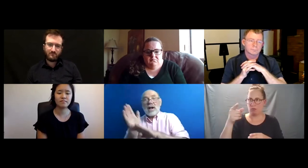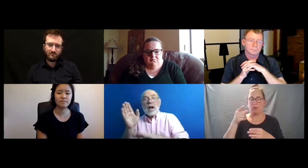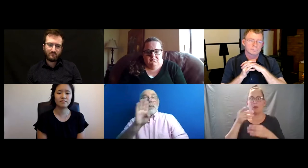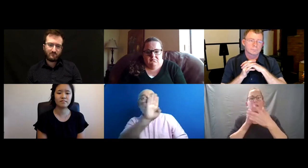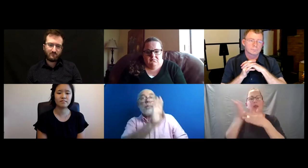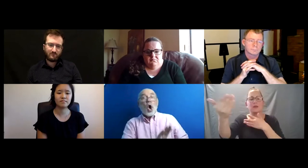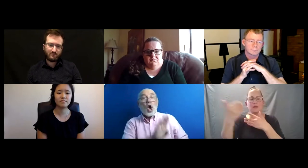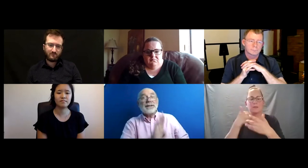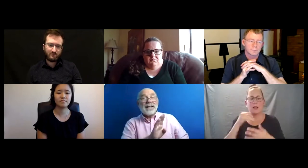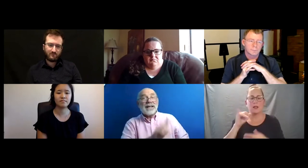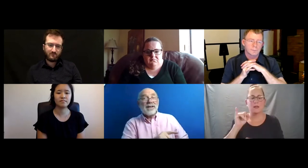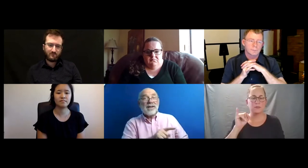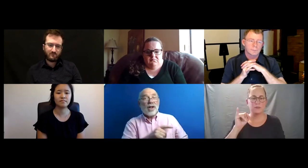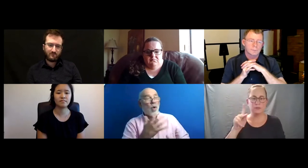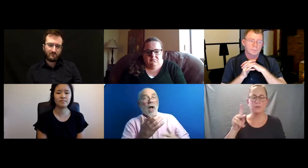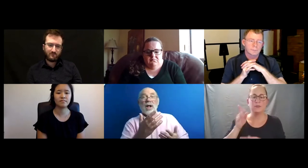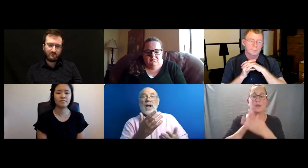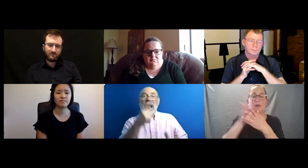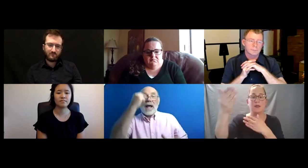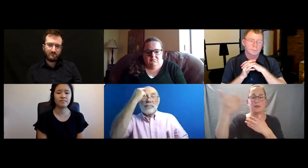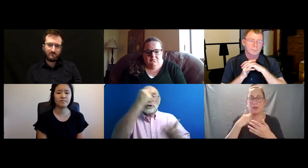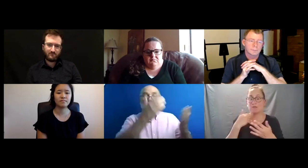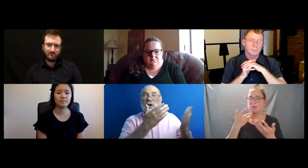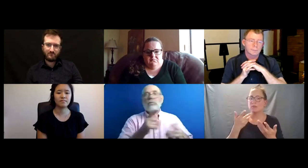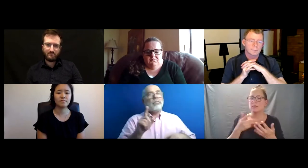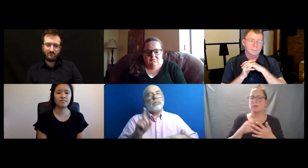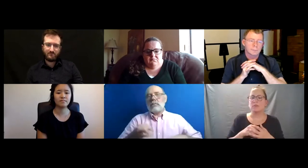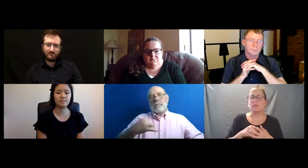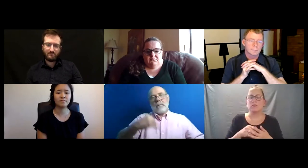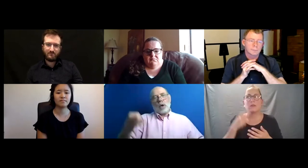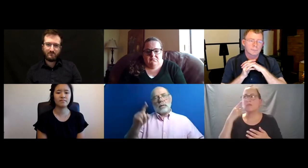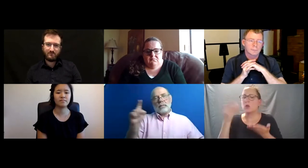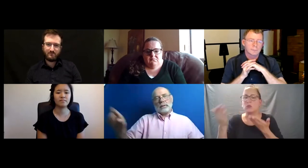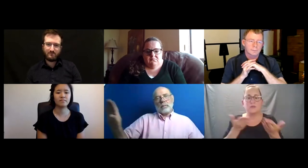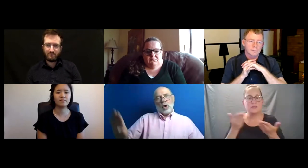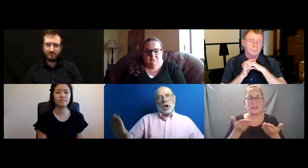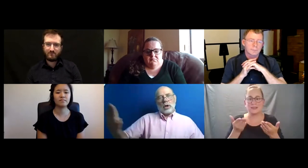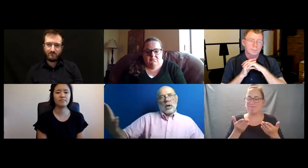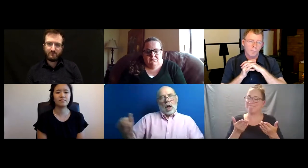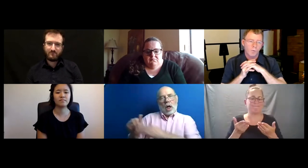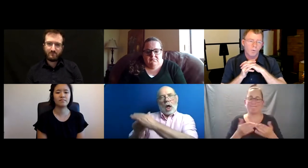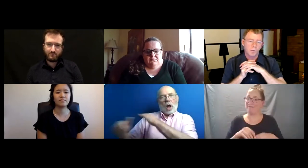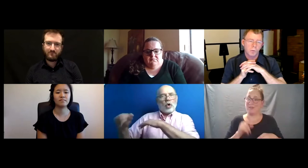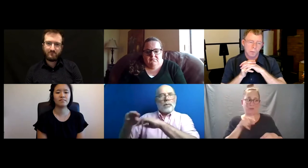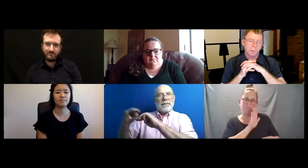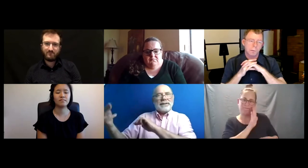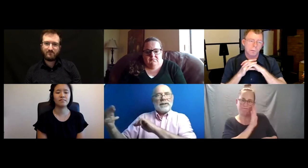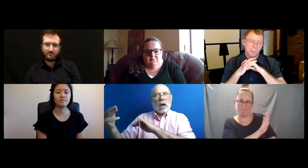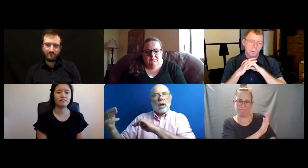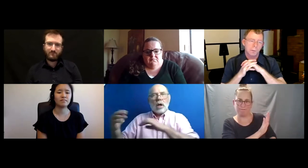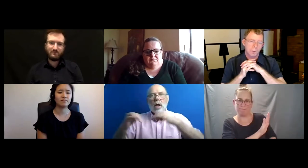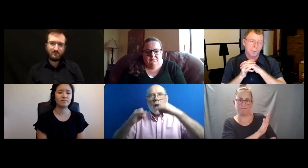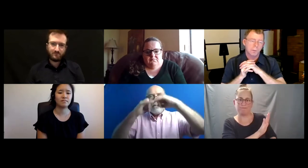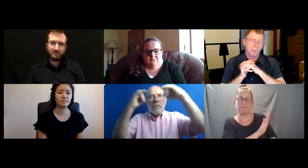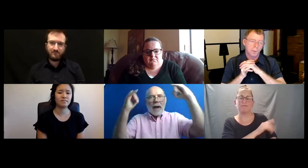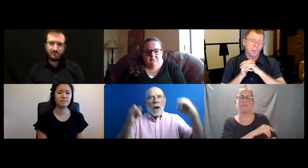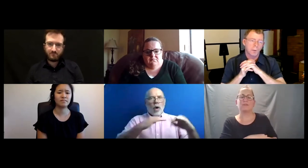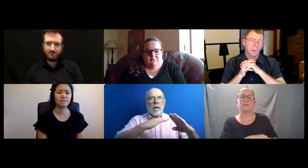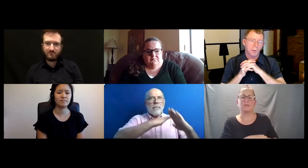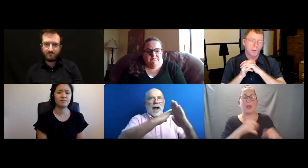right? We are stuck, we are pigeonholed in Greater Toronto, and yet we cannot service Hamilton, or you must